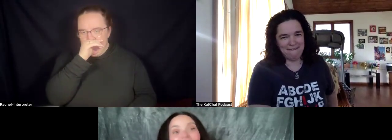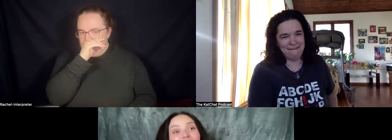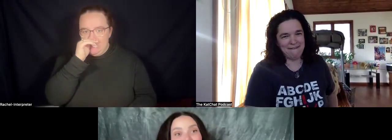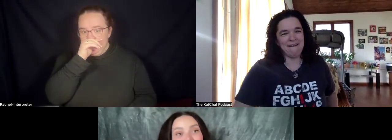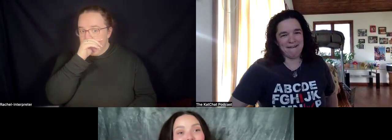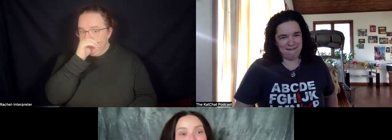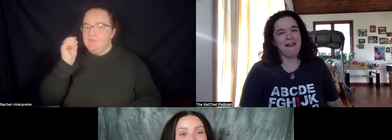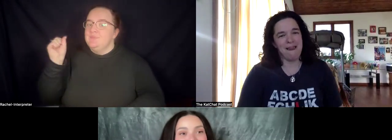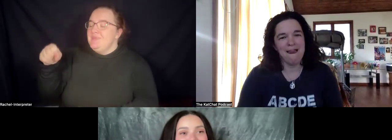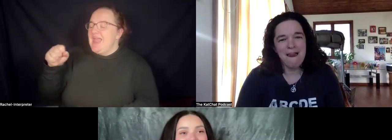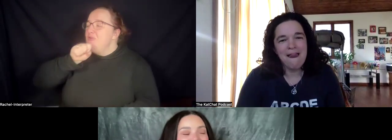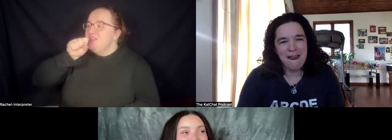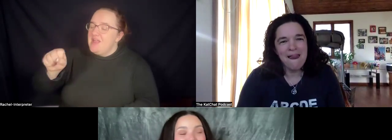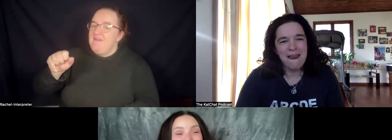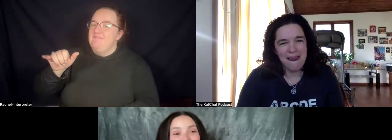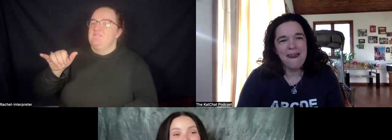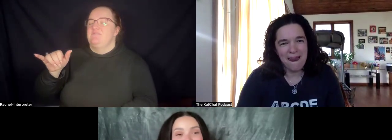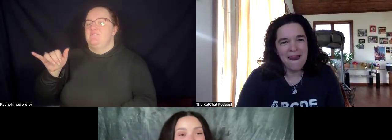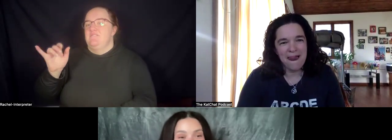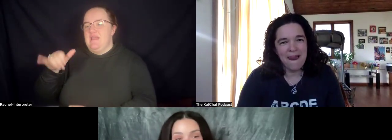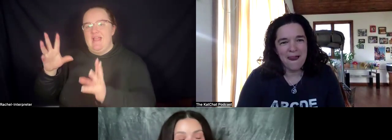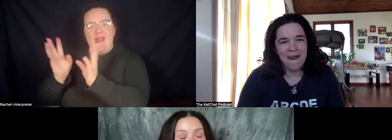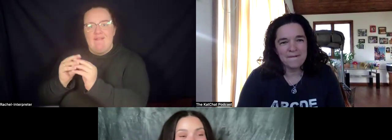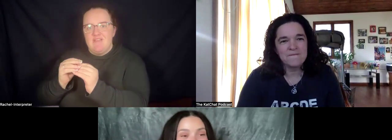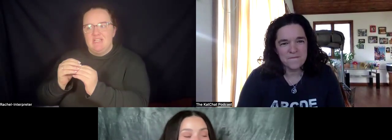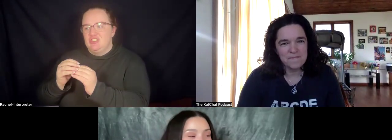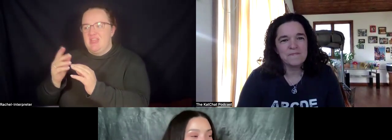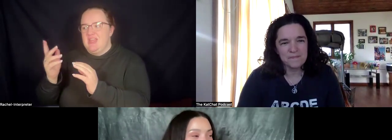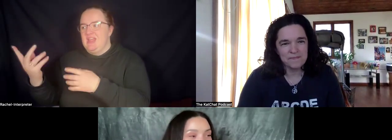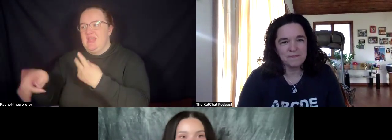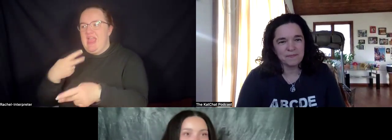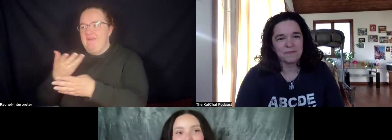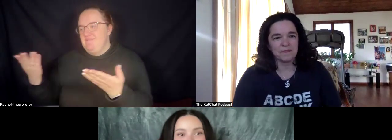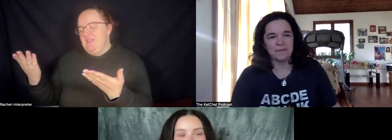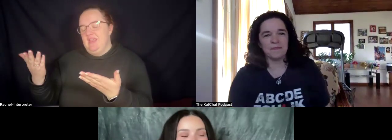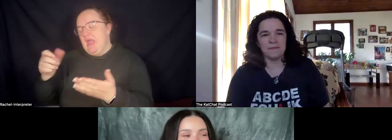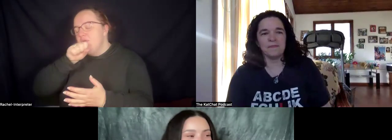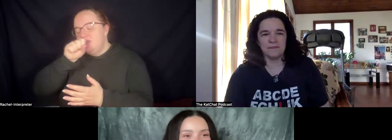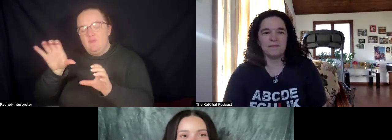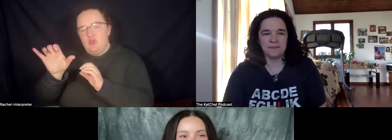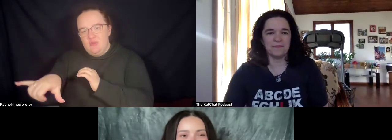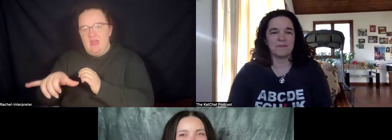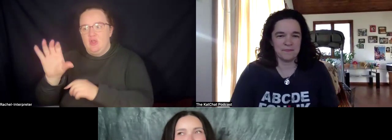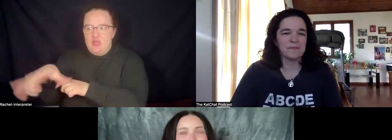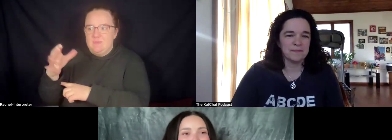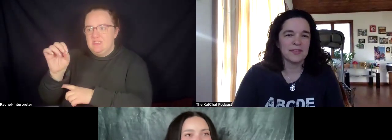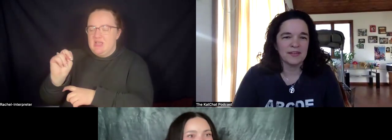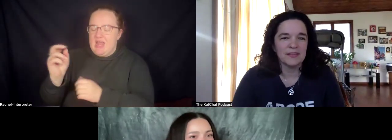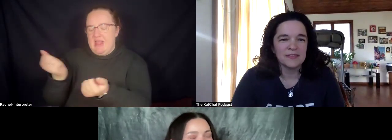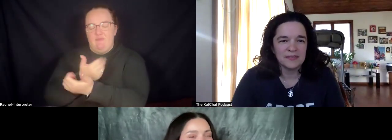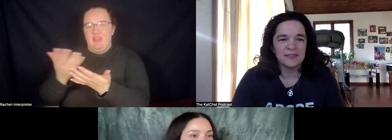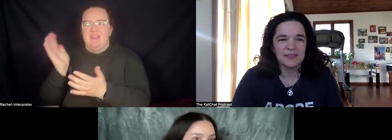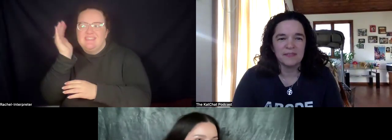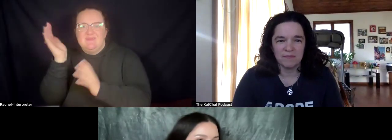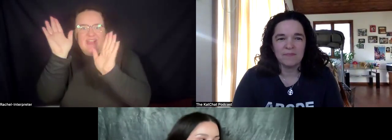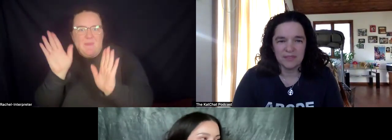would love to do a convention date, the Hallmark Con and stuff, Christmas Con and everything. It looks